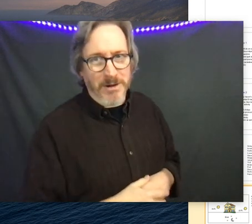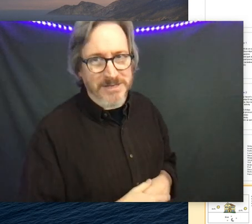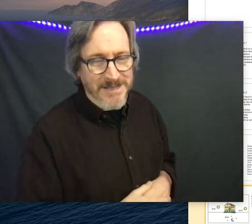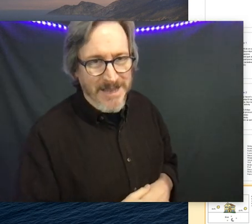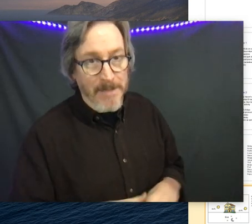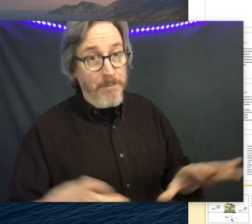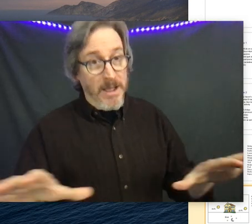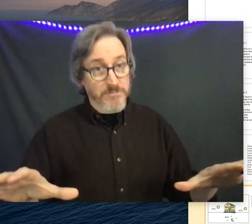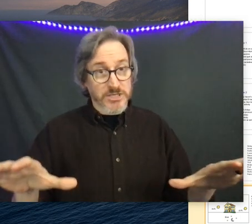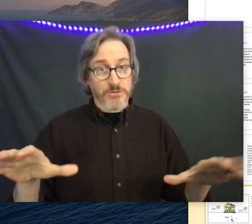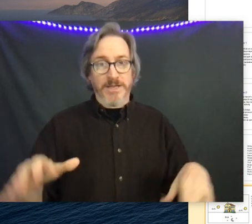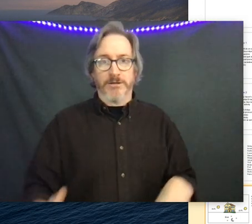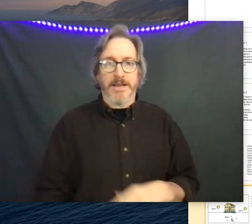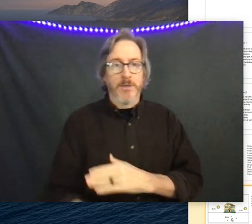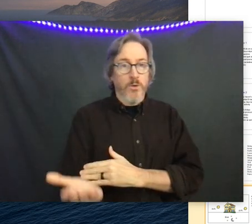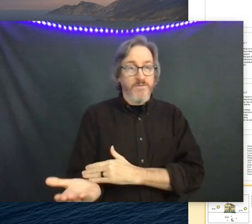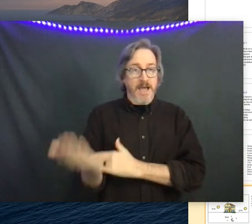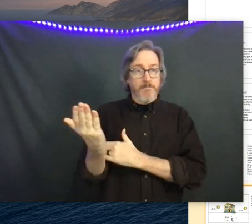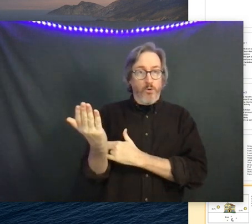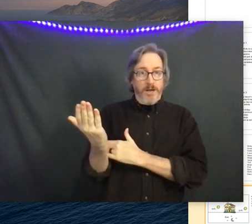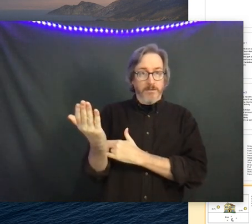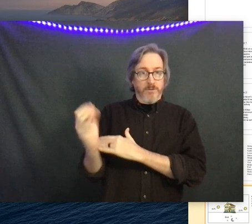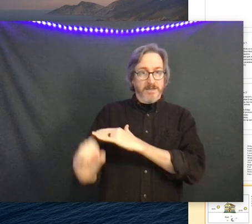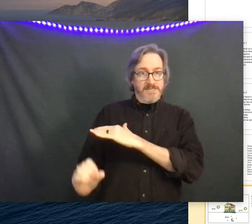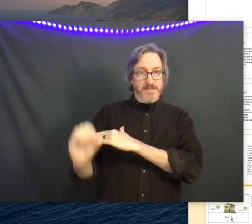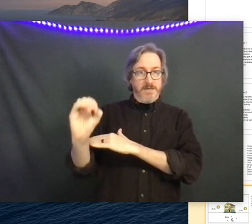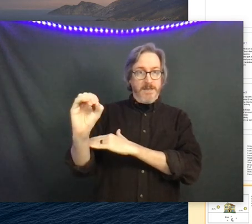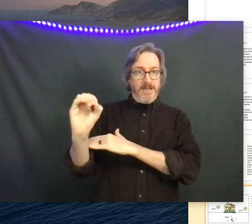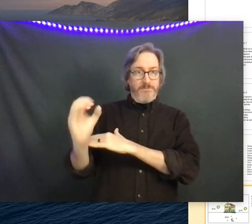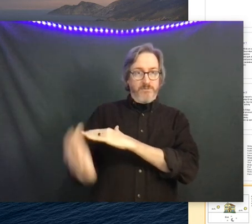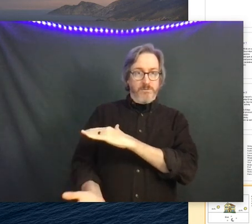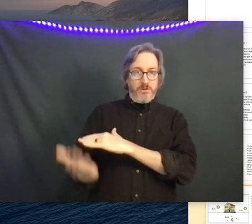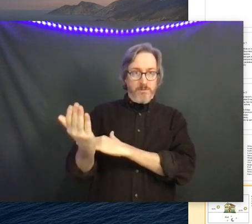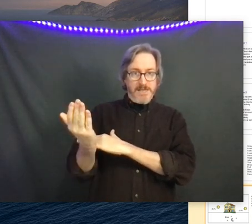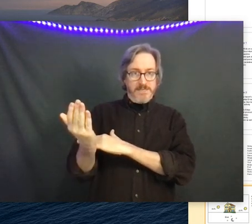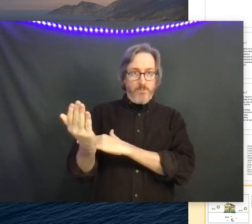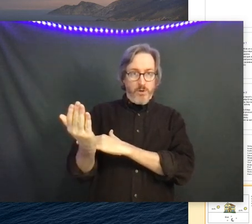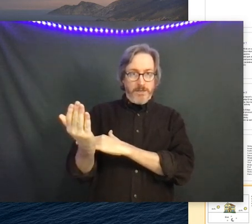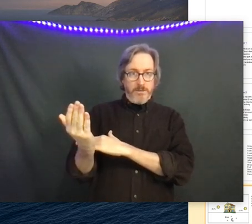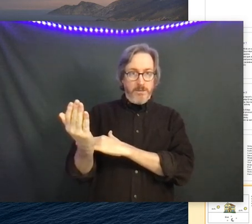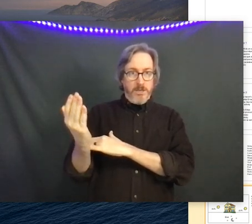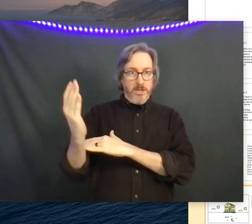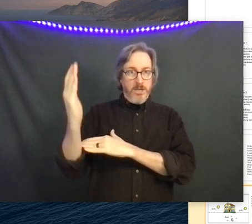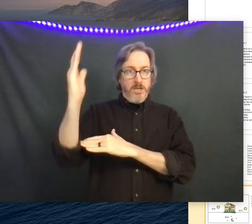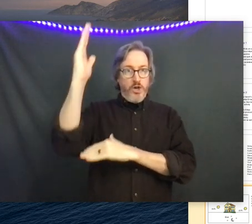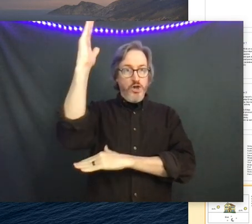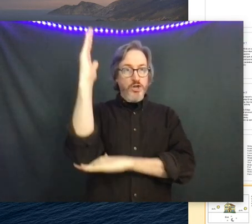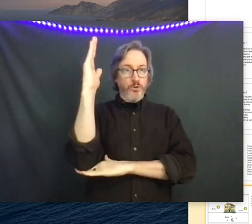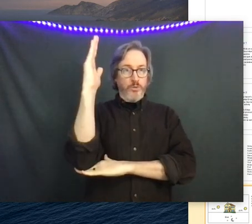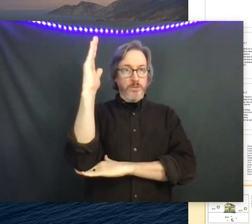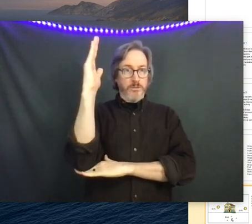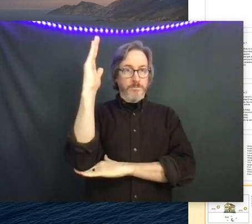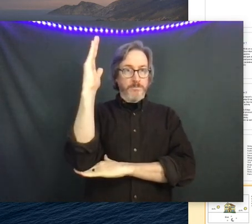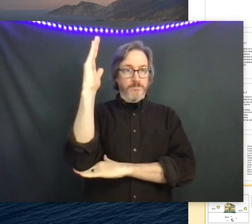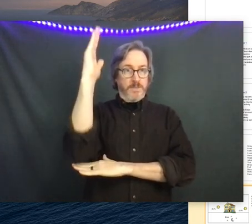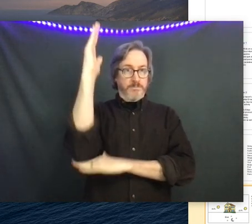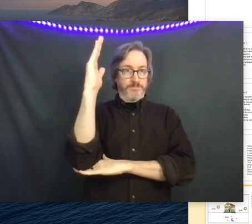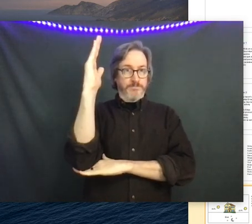the parts of the day. But just to reiterate, we've got morning, right? The sun coming up the horizon, morning,